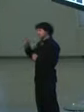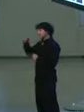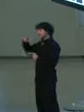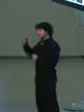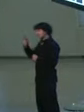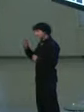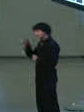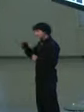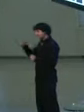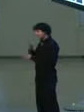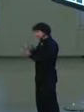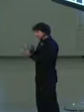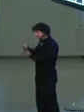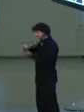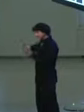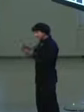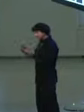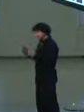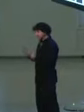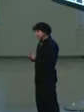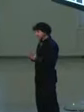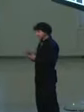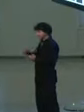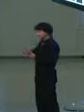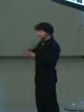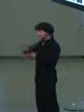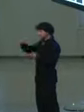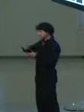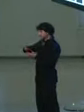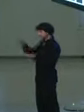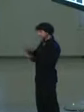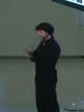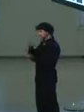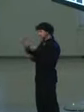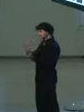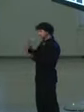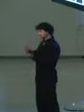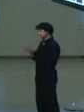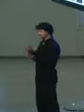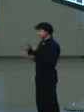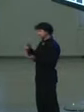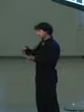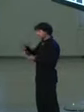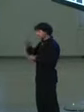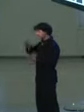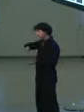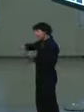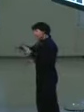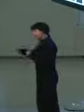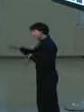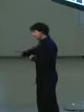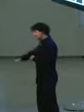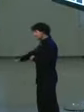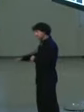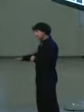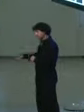was looking at the phenomenon of children's television and how they were creating all of these television